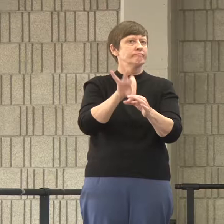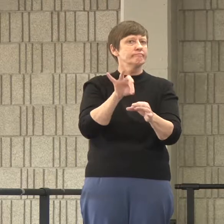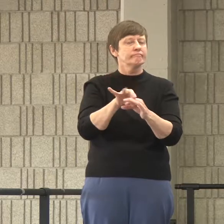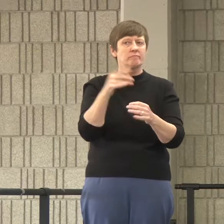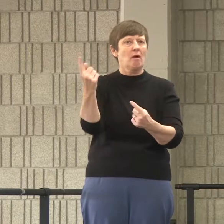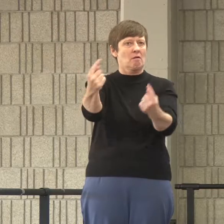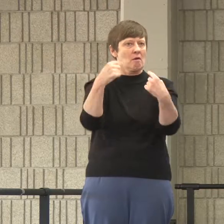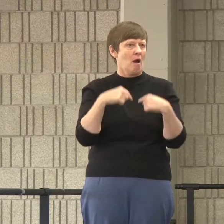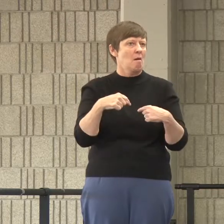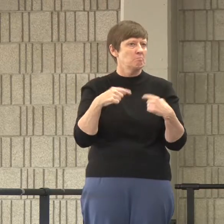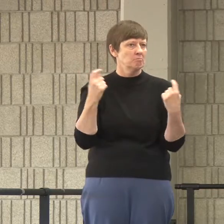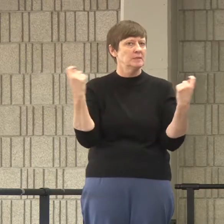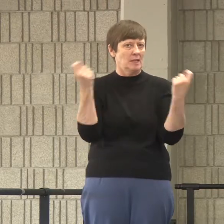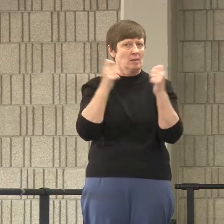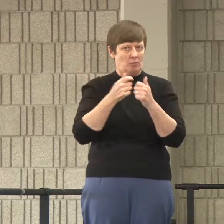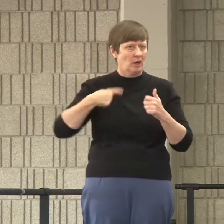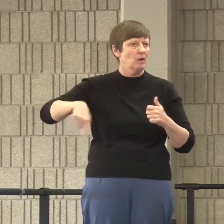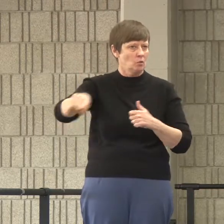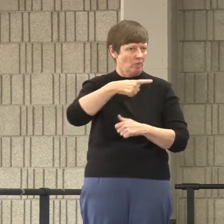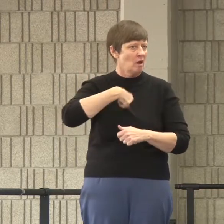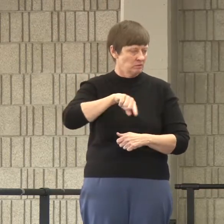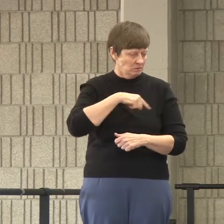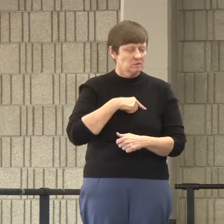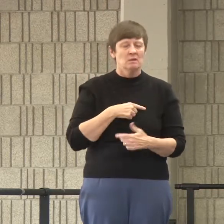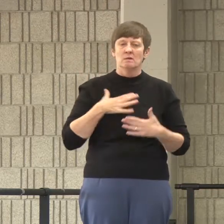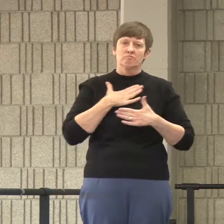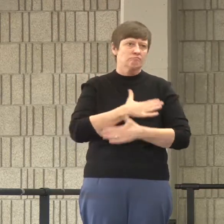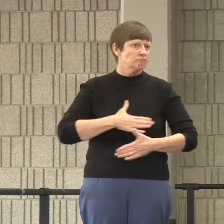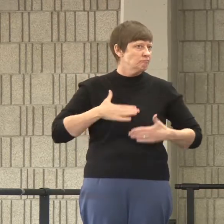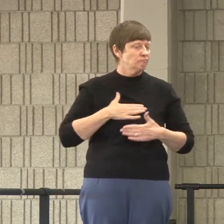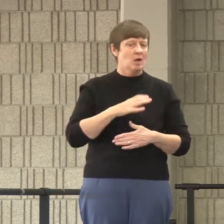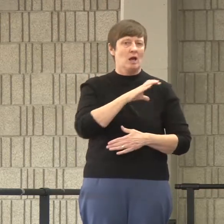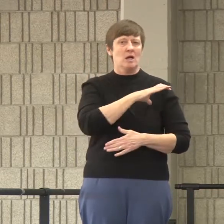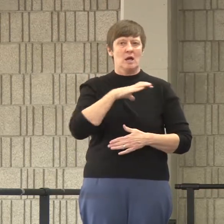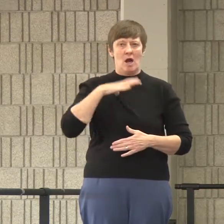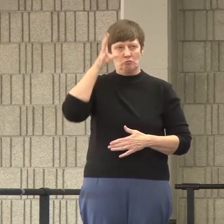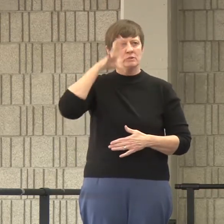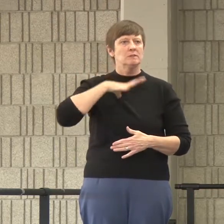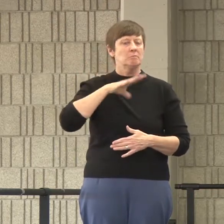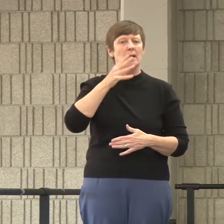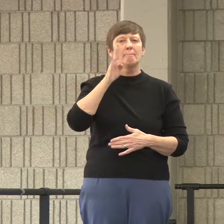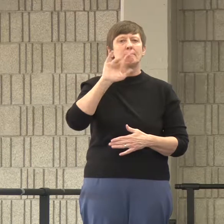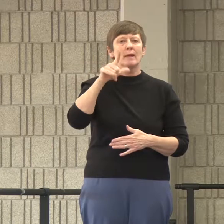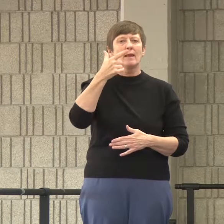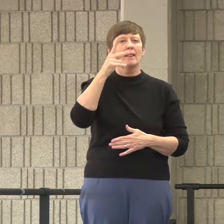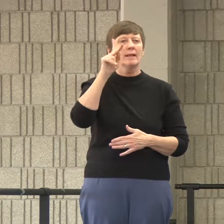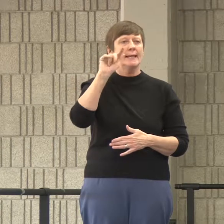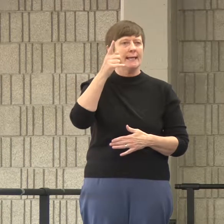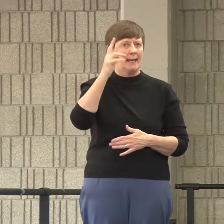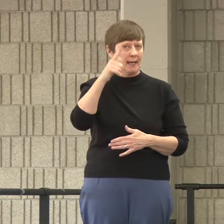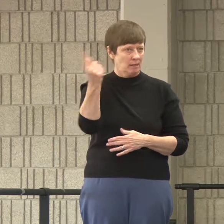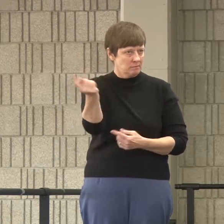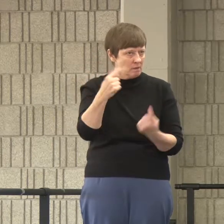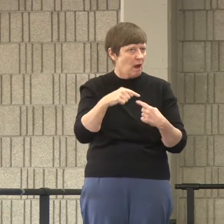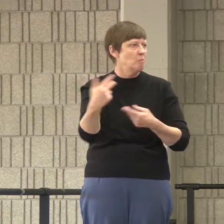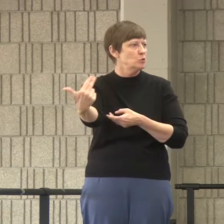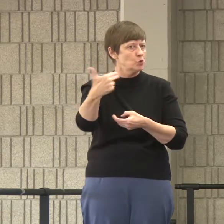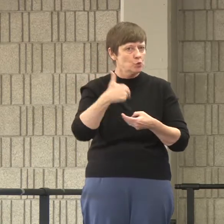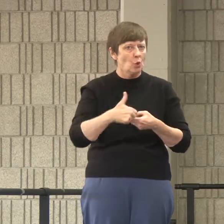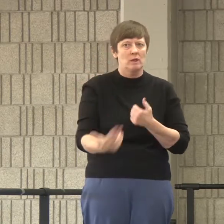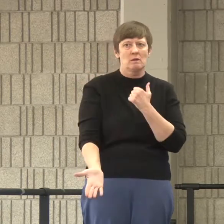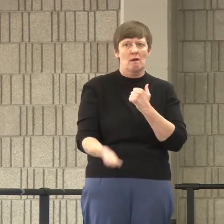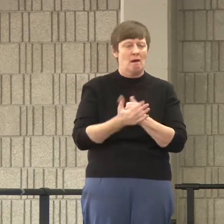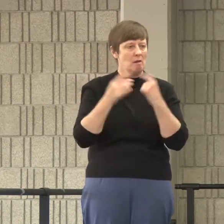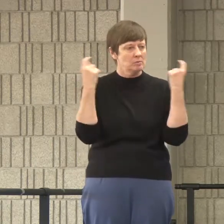And I'm so pleased that Congressman Bill Keating has come and has joined us to help this celebration. And